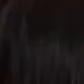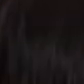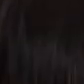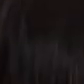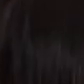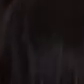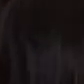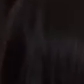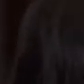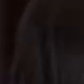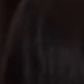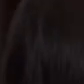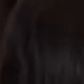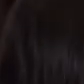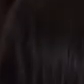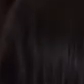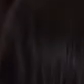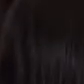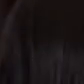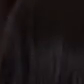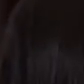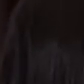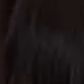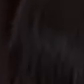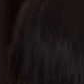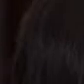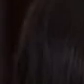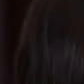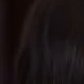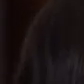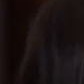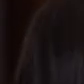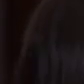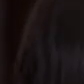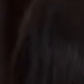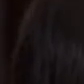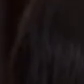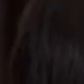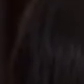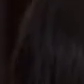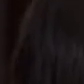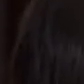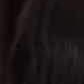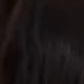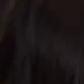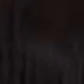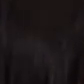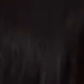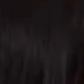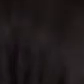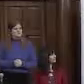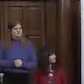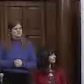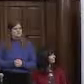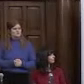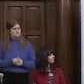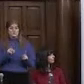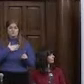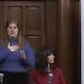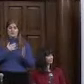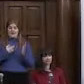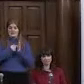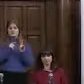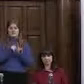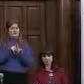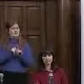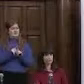those conversations to broader audiences than might otherwise consider. So I hope that that's at least hopeful. I just add to that is